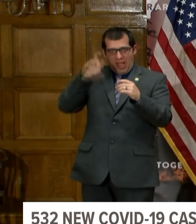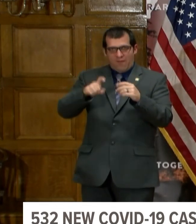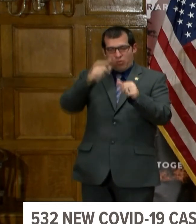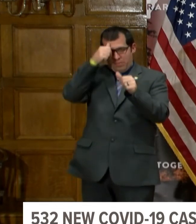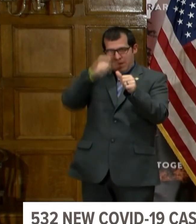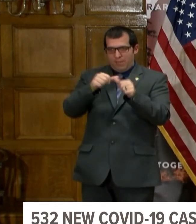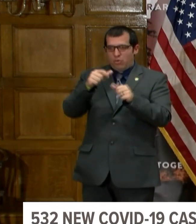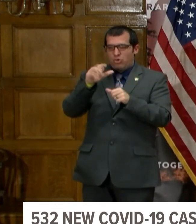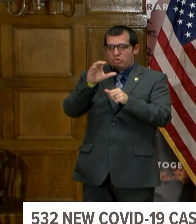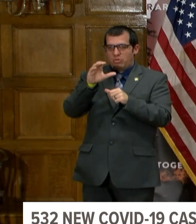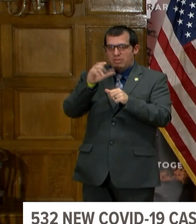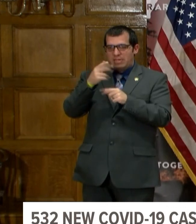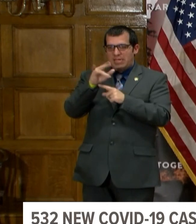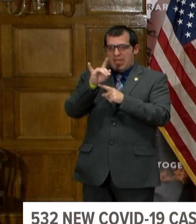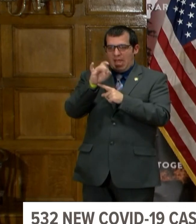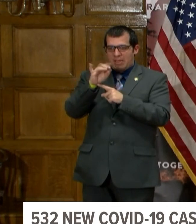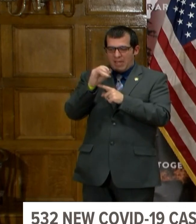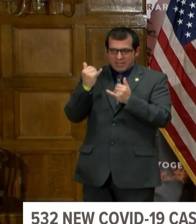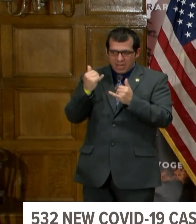and we are. Yes, ma'am.